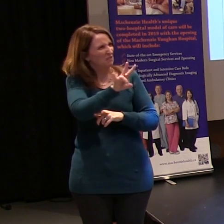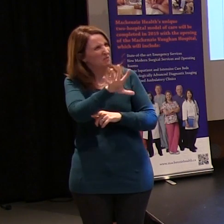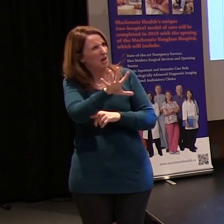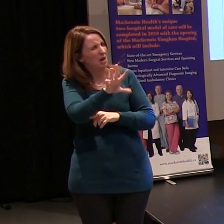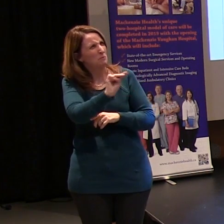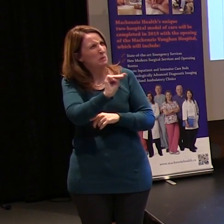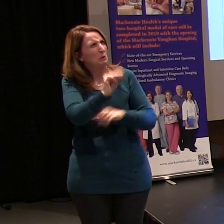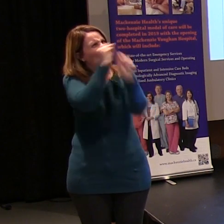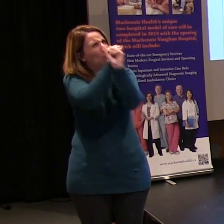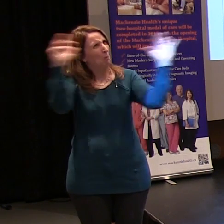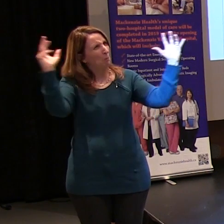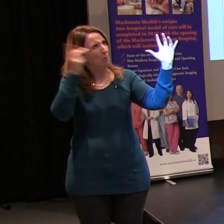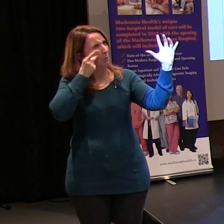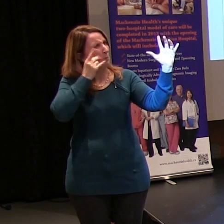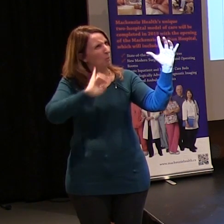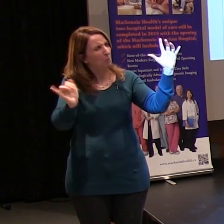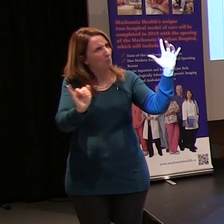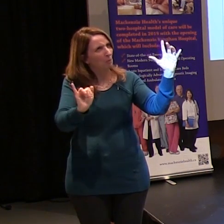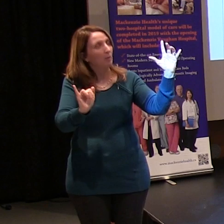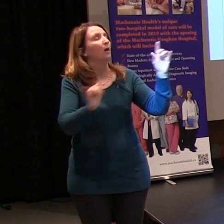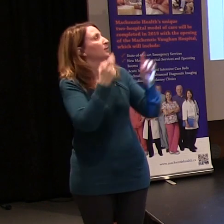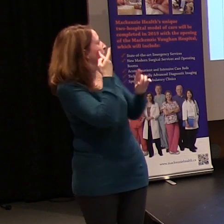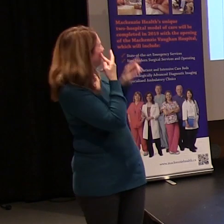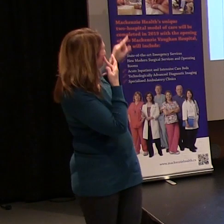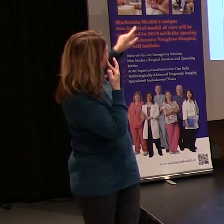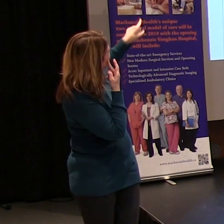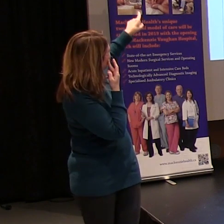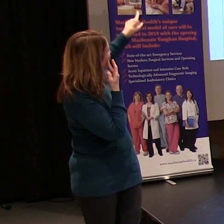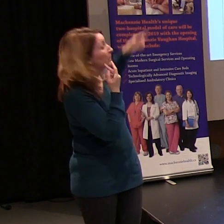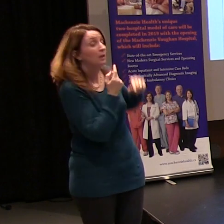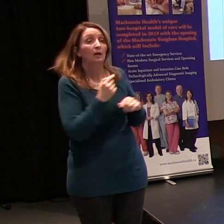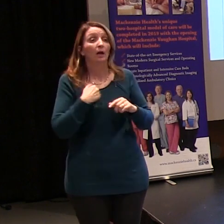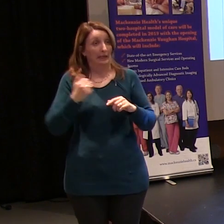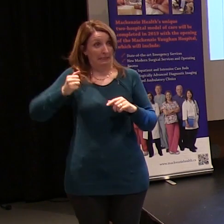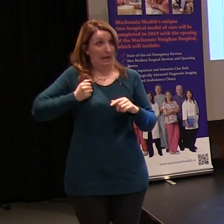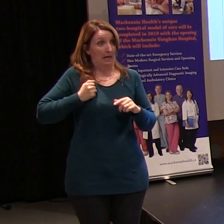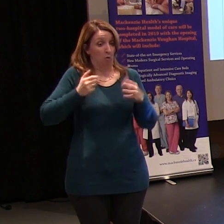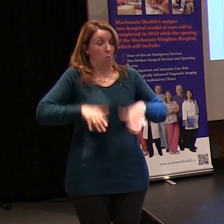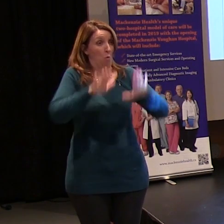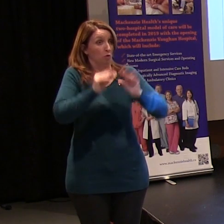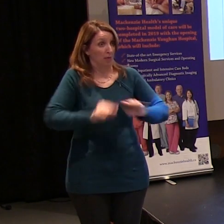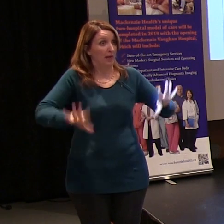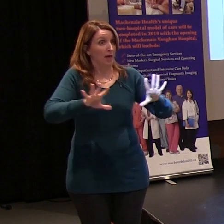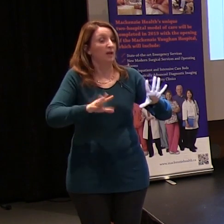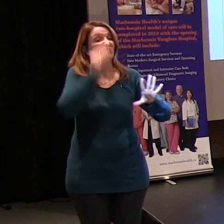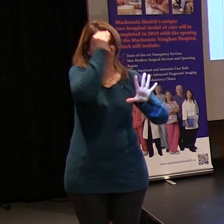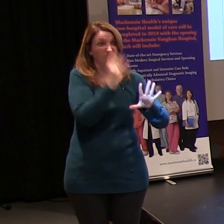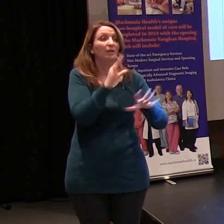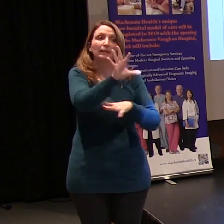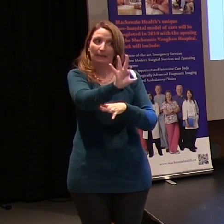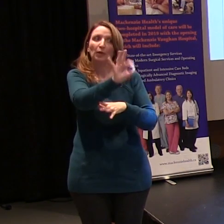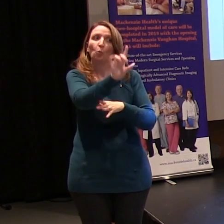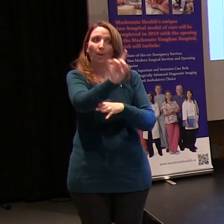we gave you an indication that the roller coaster in the Wonderland, it's 91